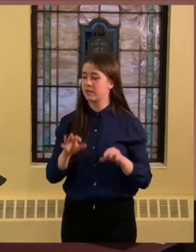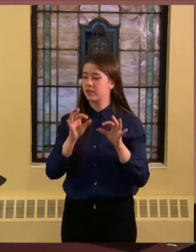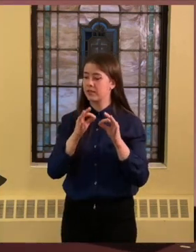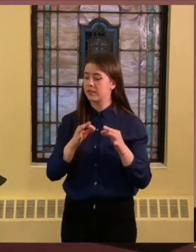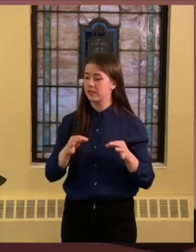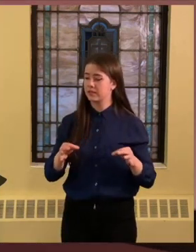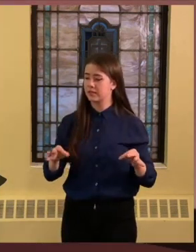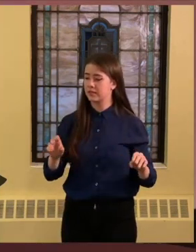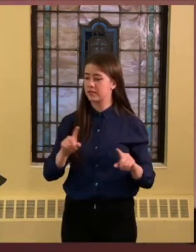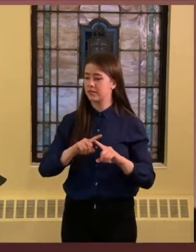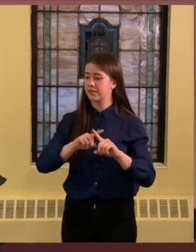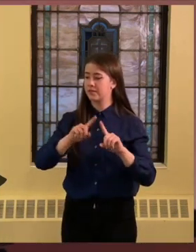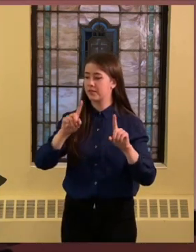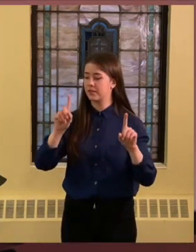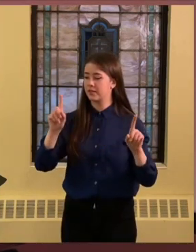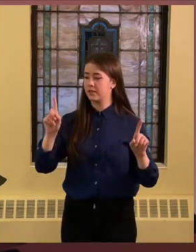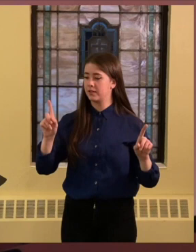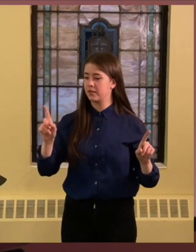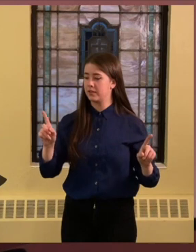name. The tongues are